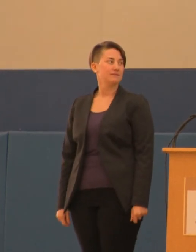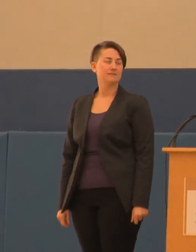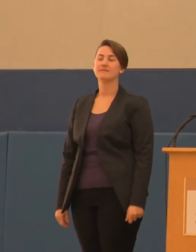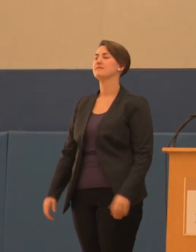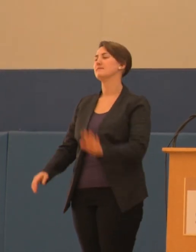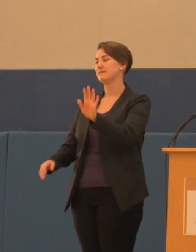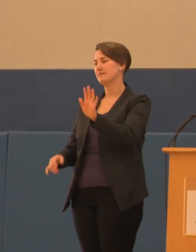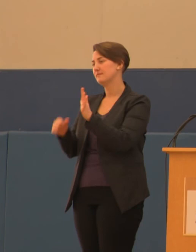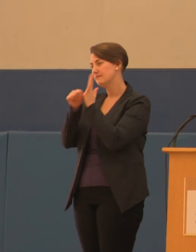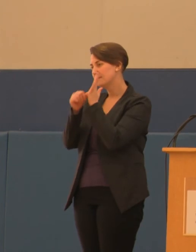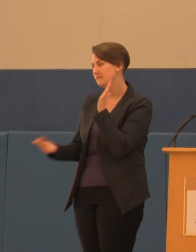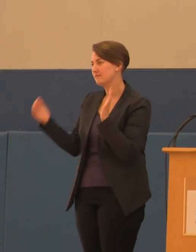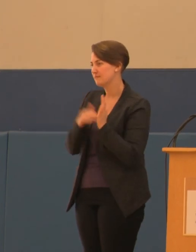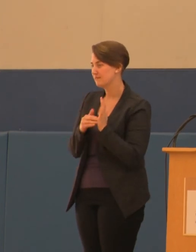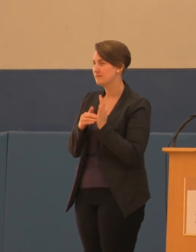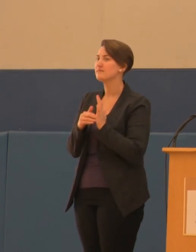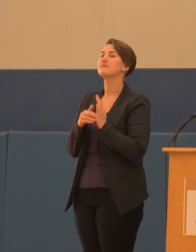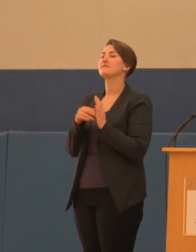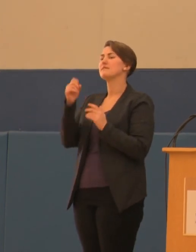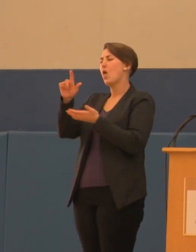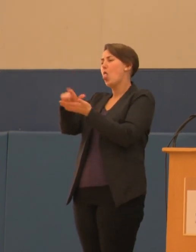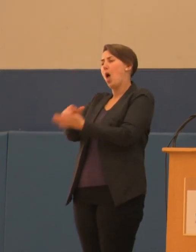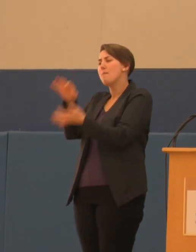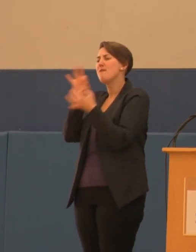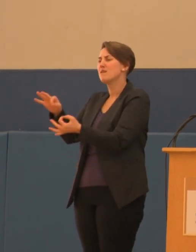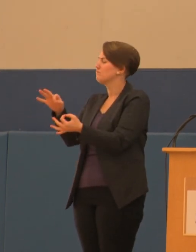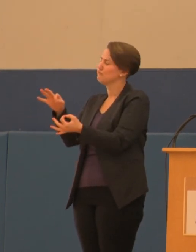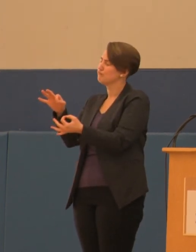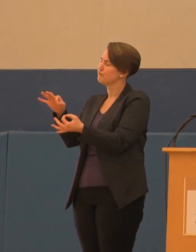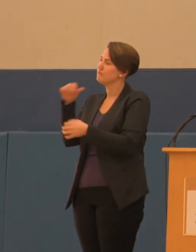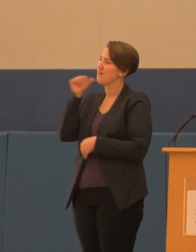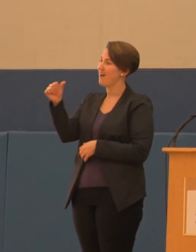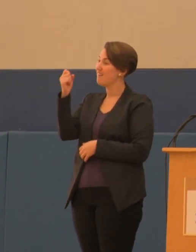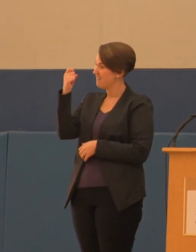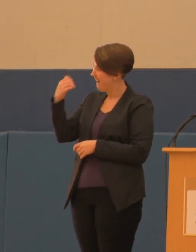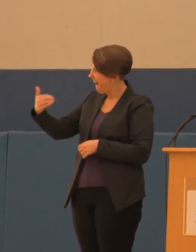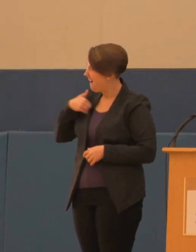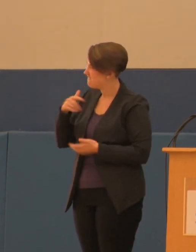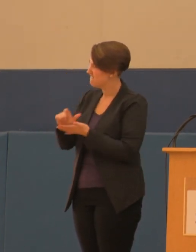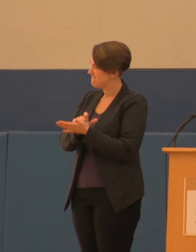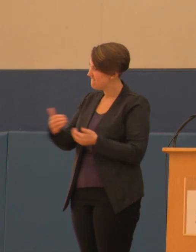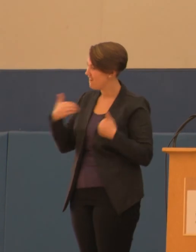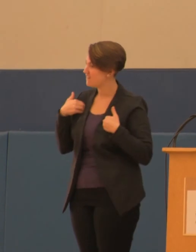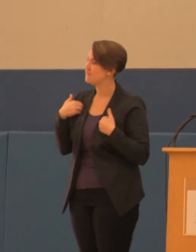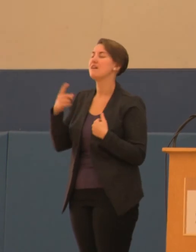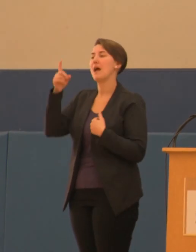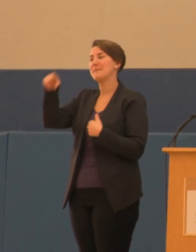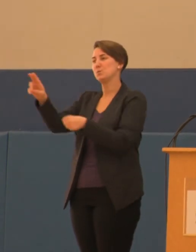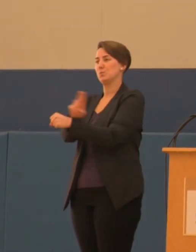So again, although these laws are not perfect, they're there, and they have to be